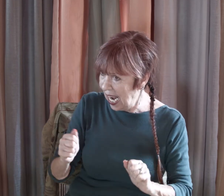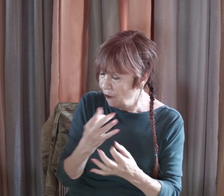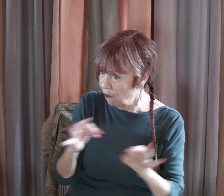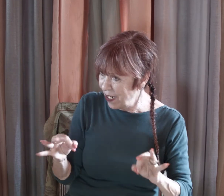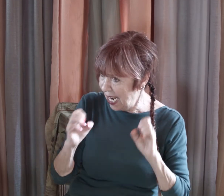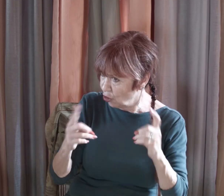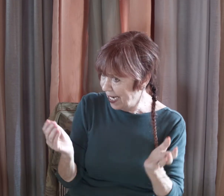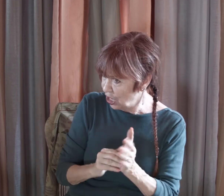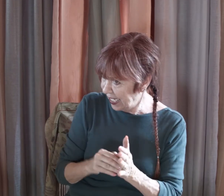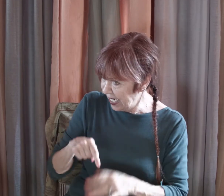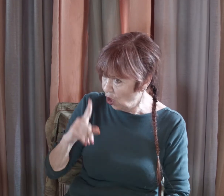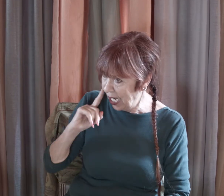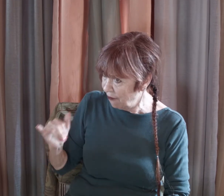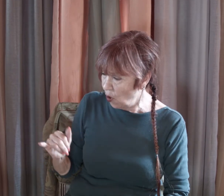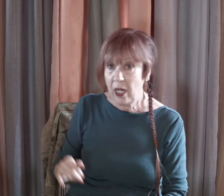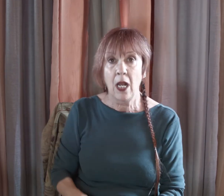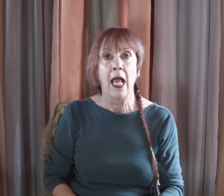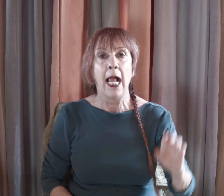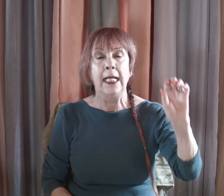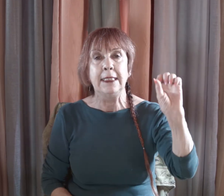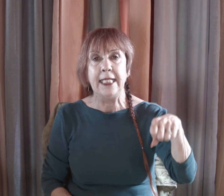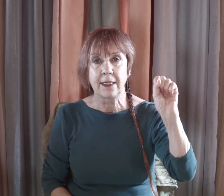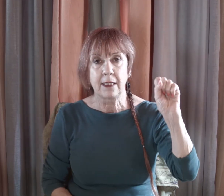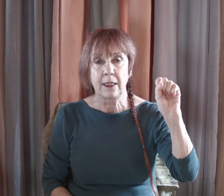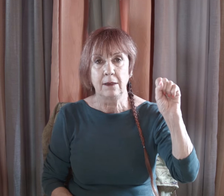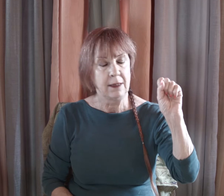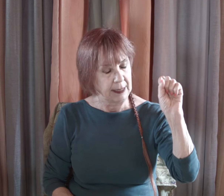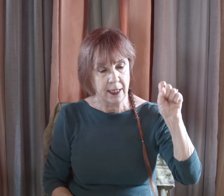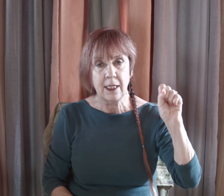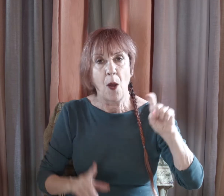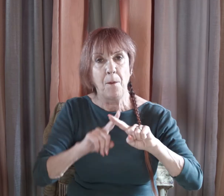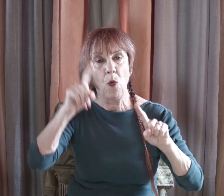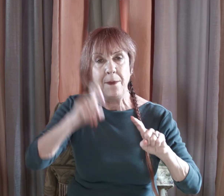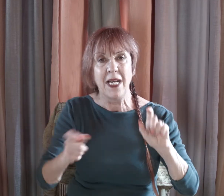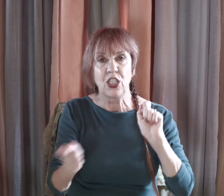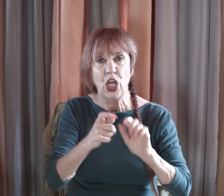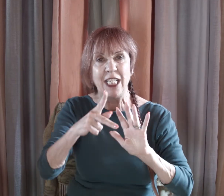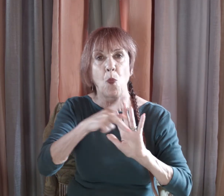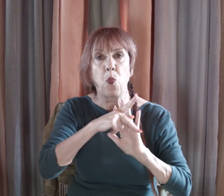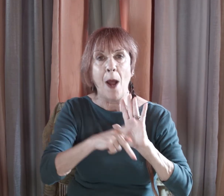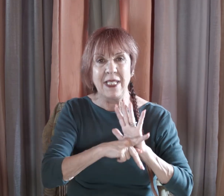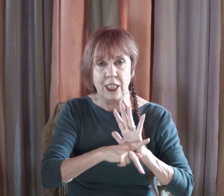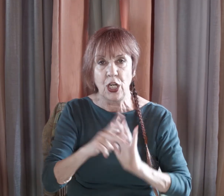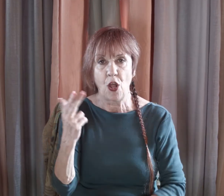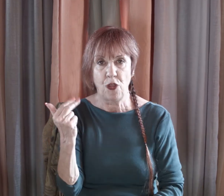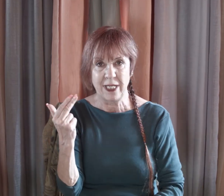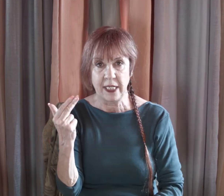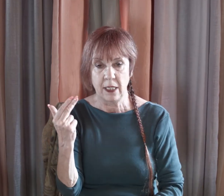in California? Yes. But it starts first with changing the Proposition 13, which is on the